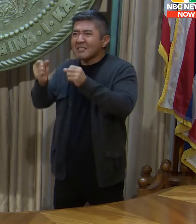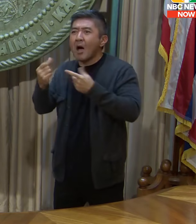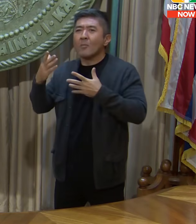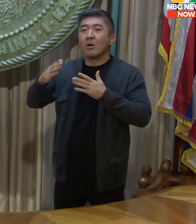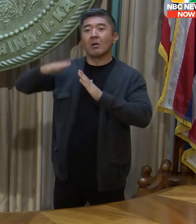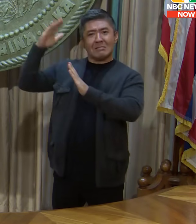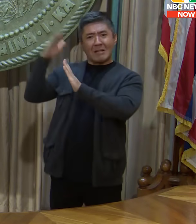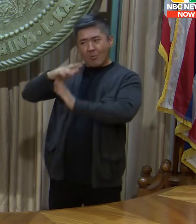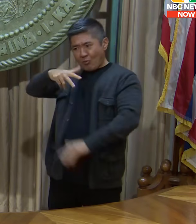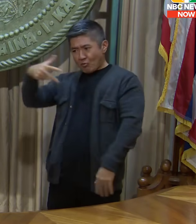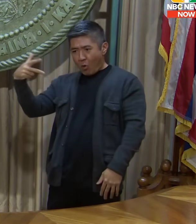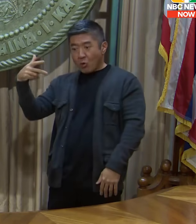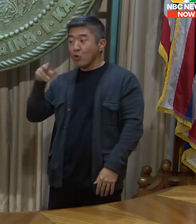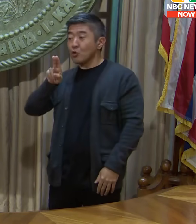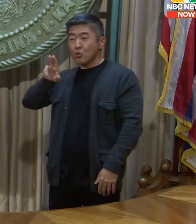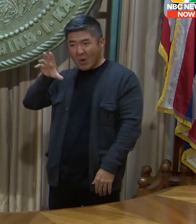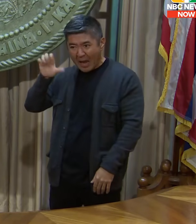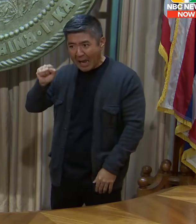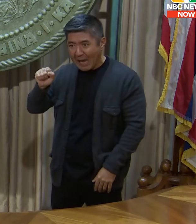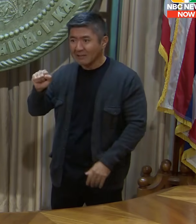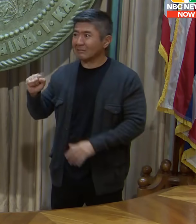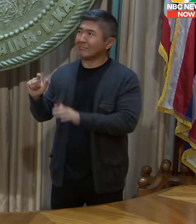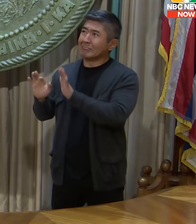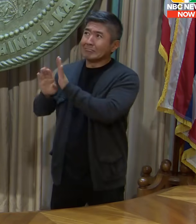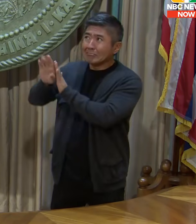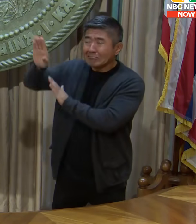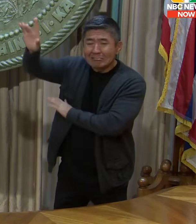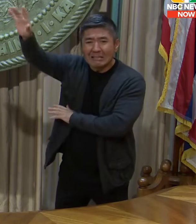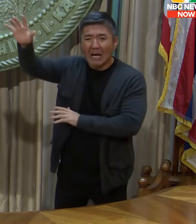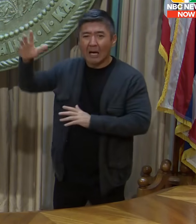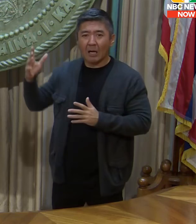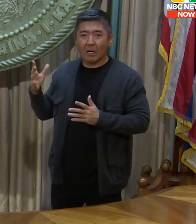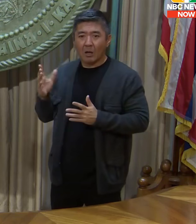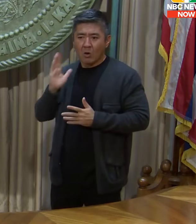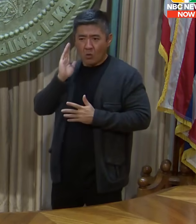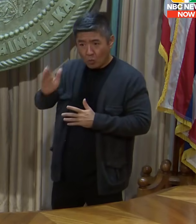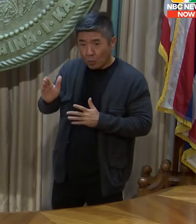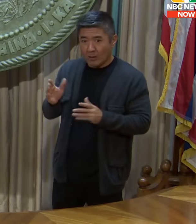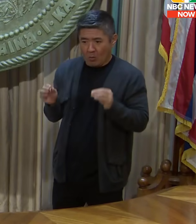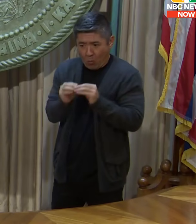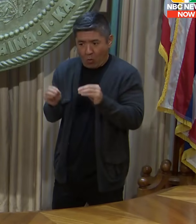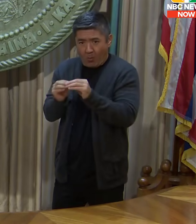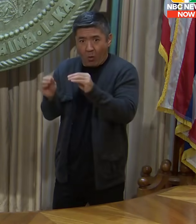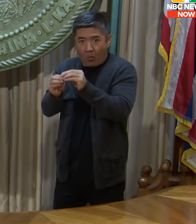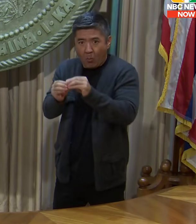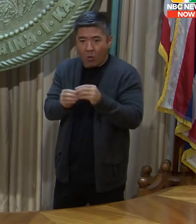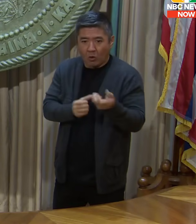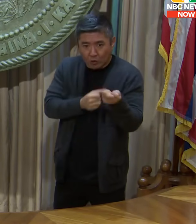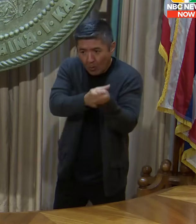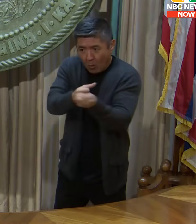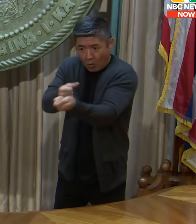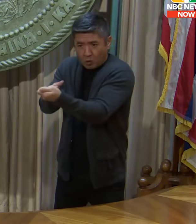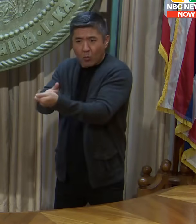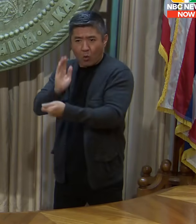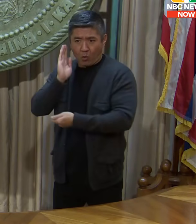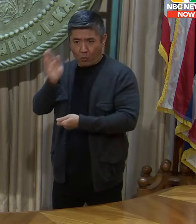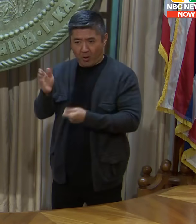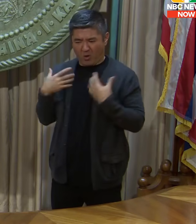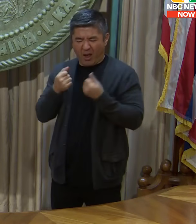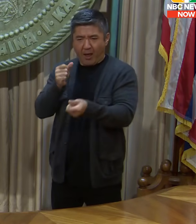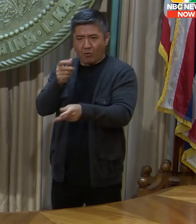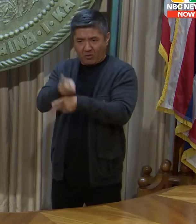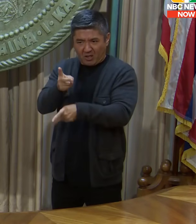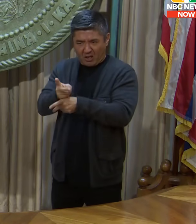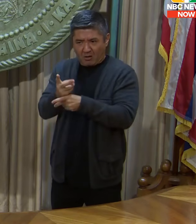South Korea. We're looking at technology to save lives, and we will expand our healthcare capacity as needed. You've heard about the bigger picture long-term